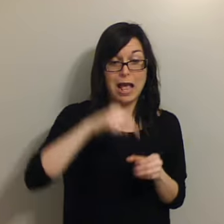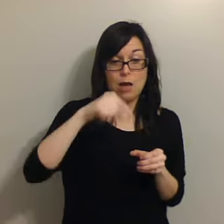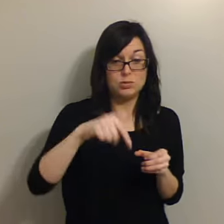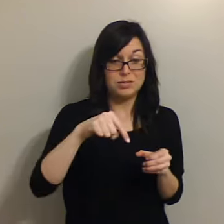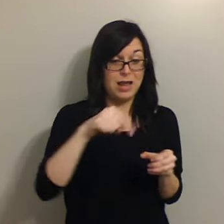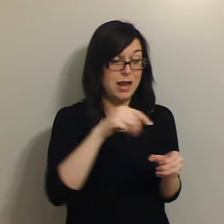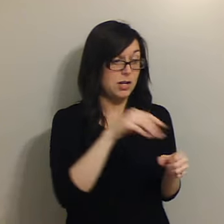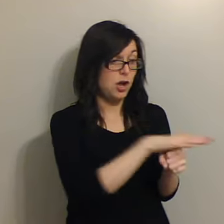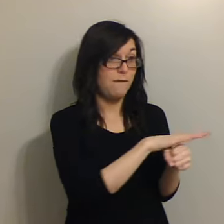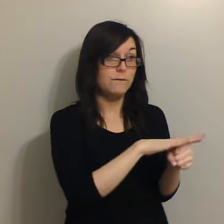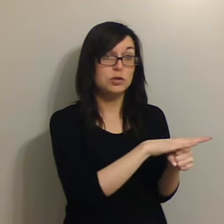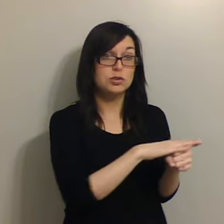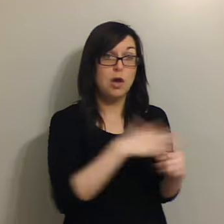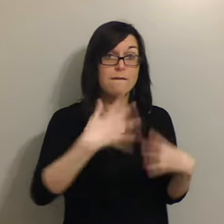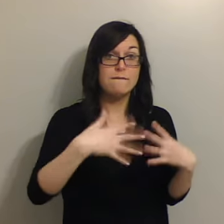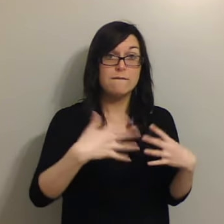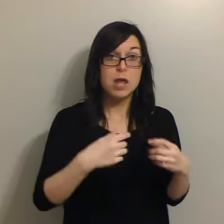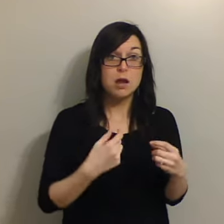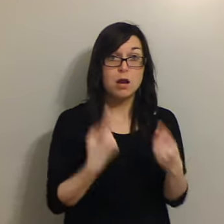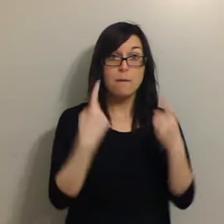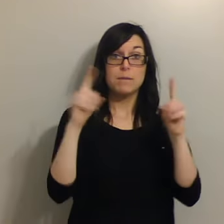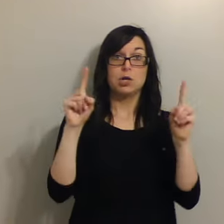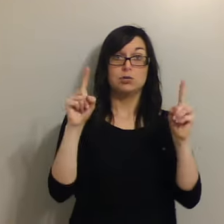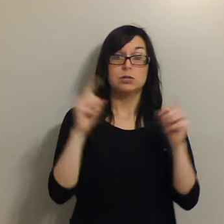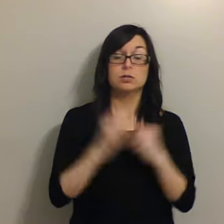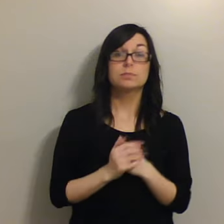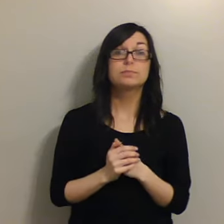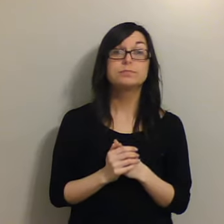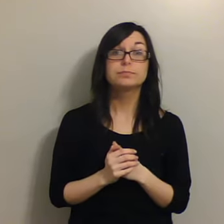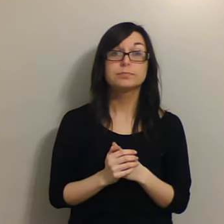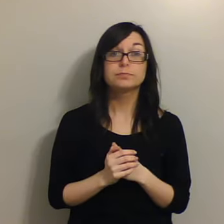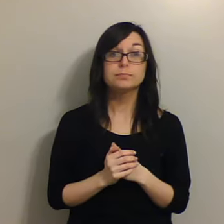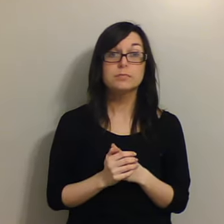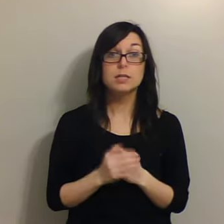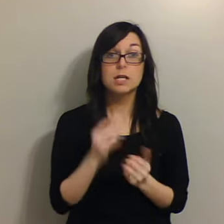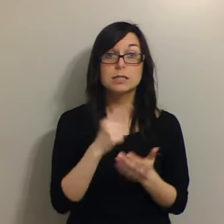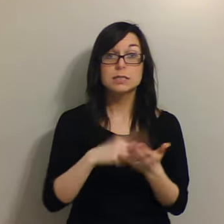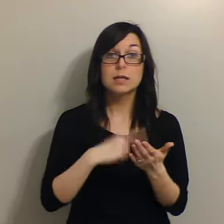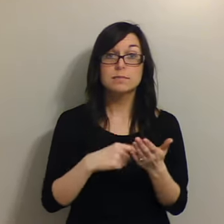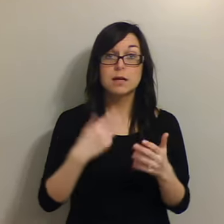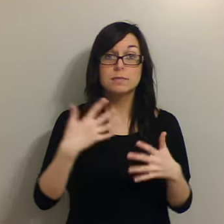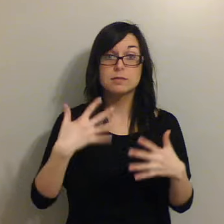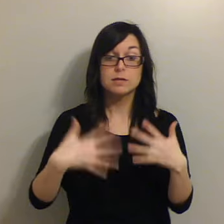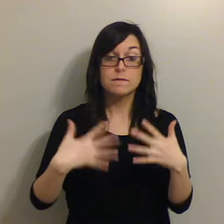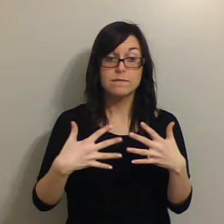Sometimes our fear reduces enough self-doubt that it actually prevents us from moving ahead.